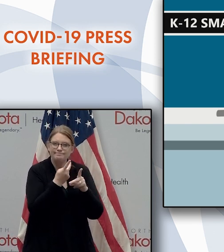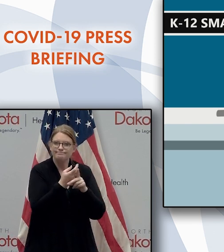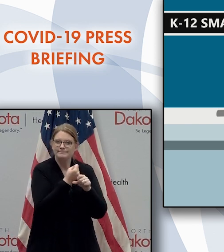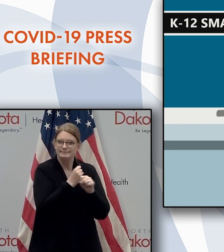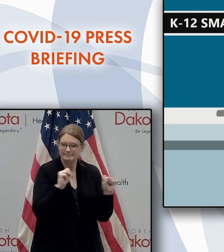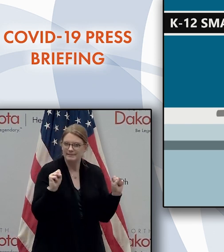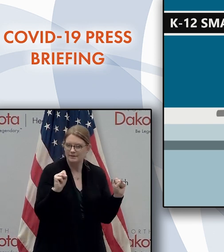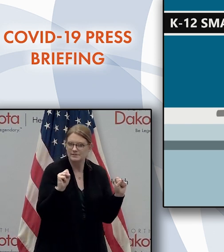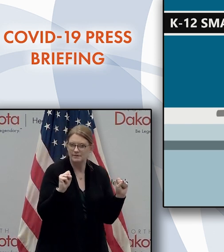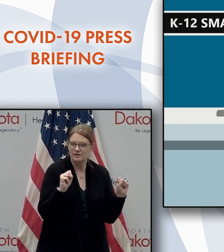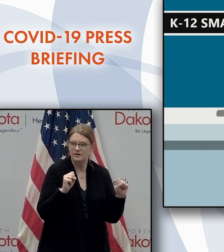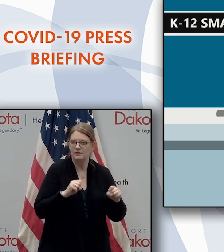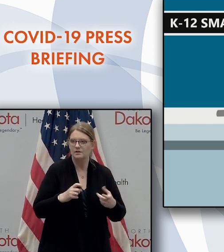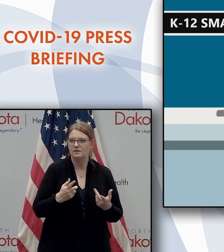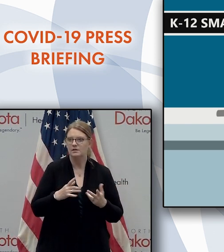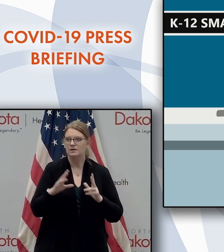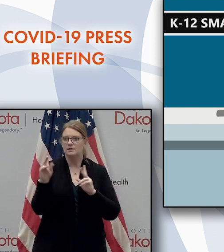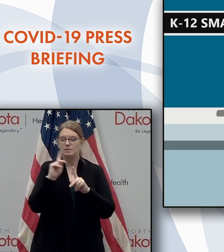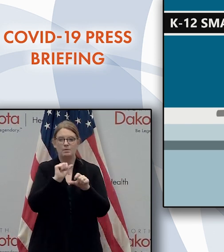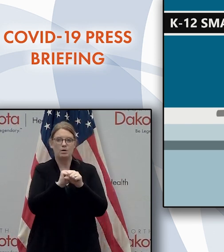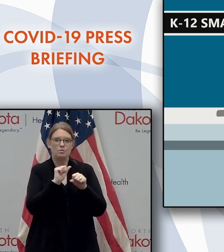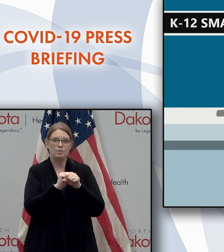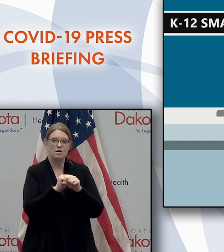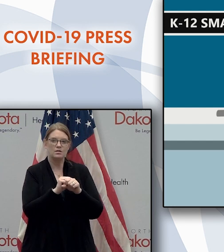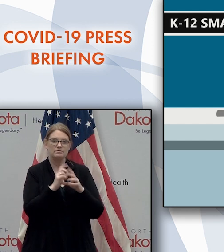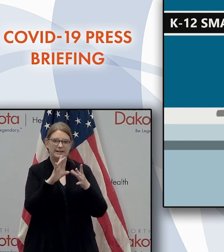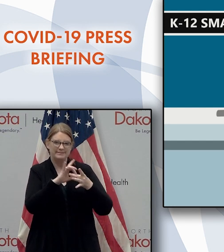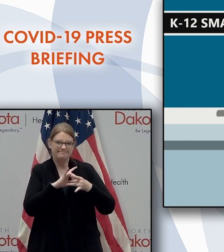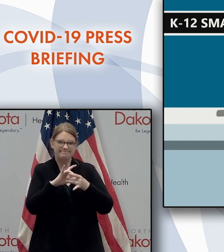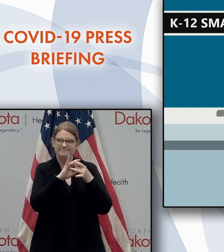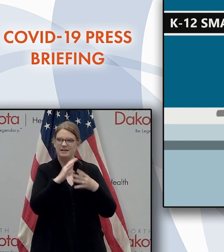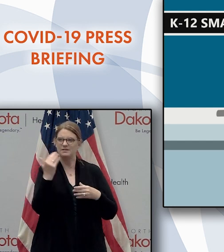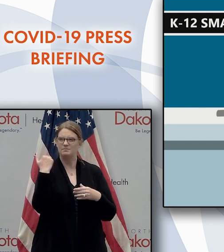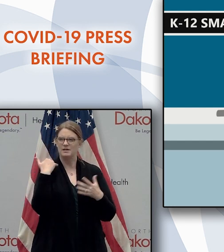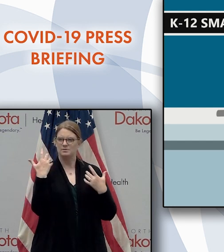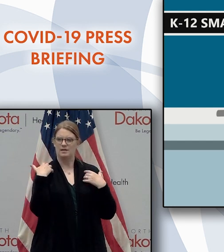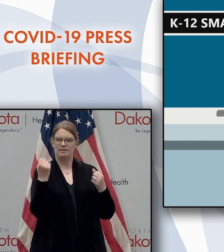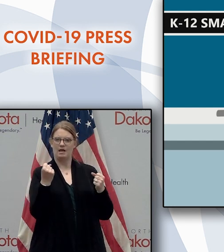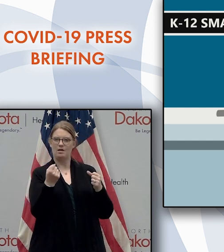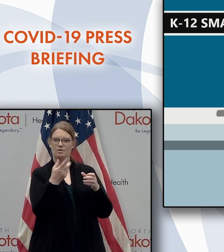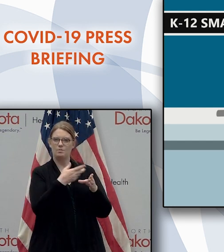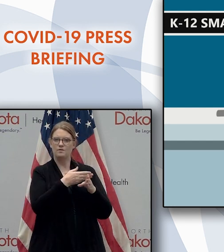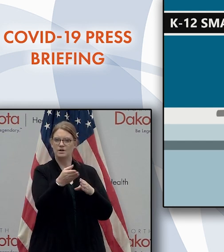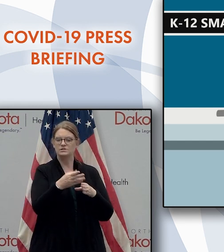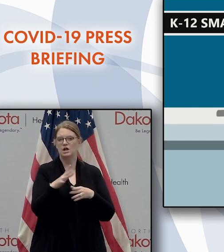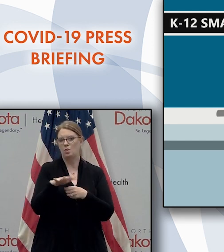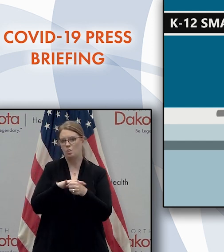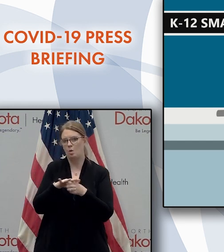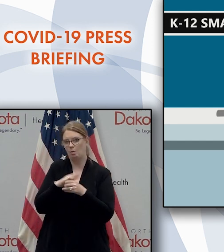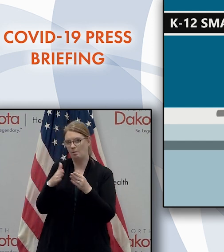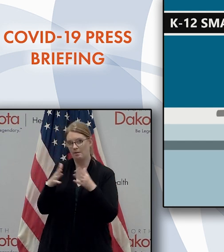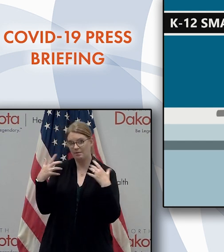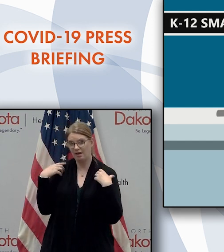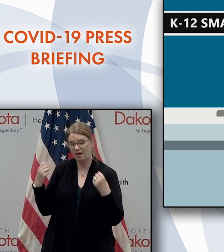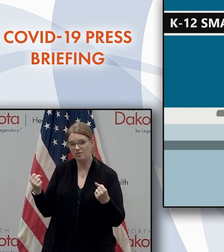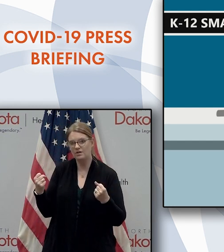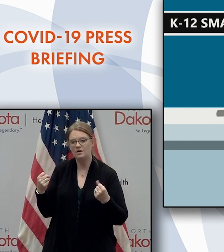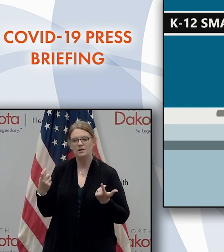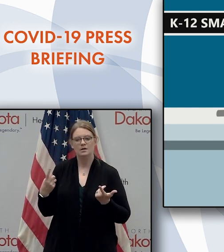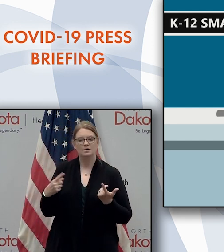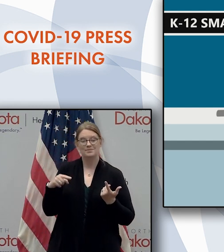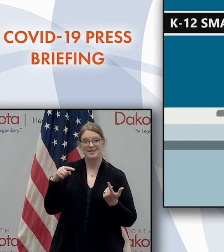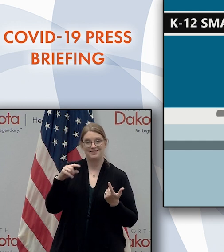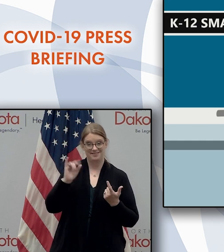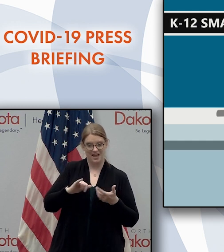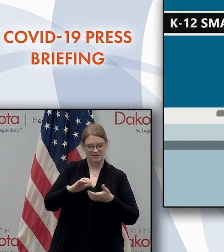are going to have to work. They have worked in collaboration in the past with health professionals and local public health units, but this collaboration